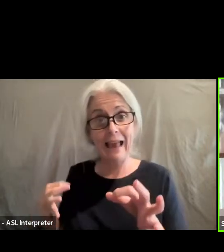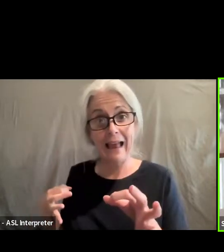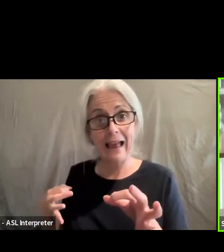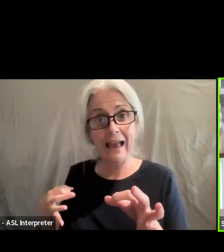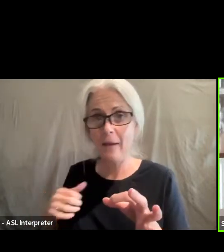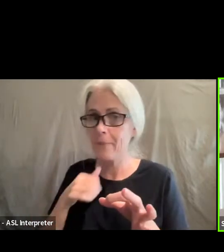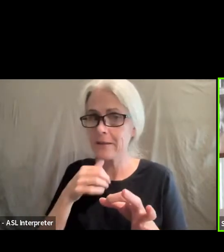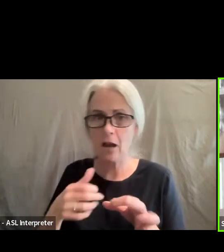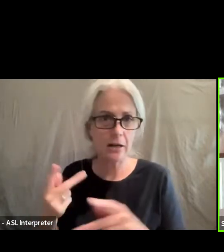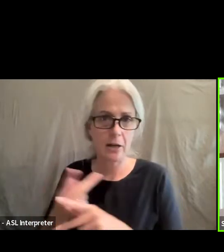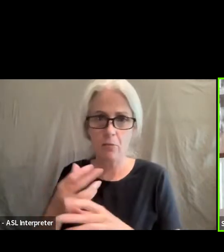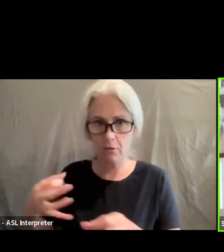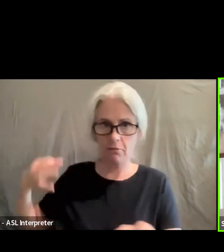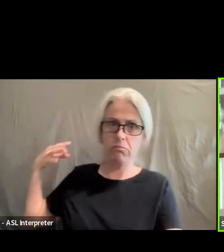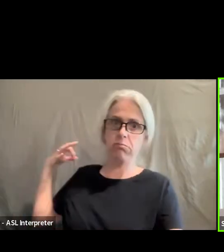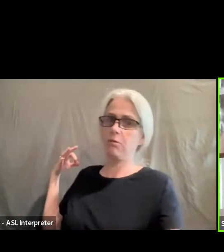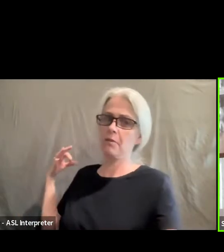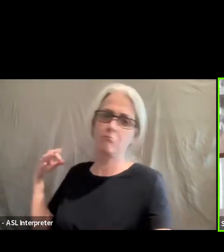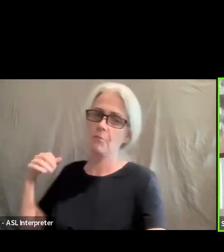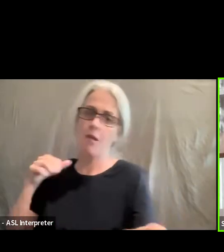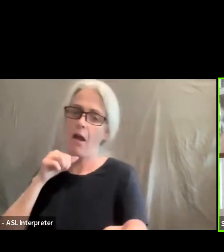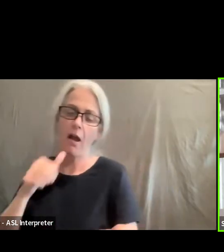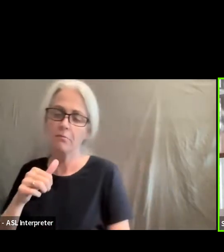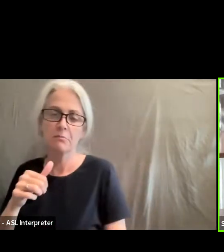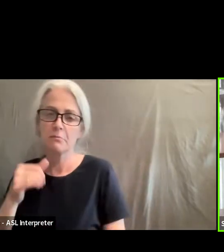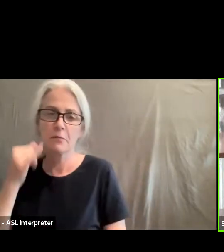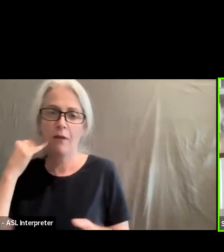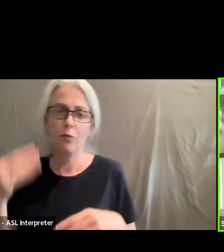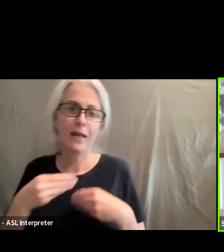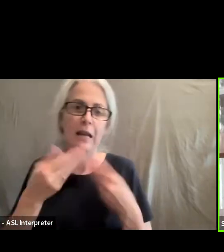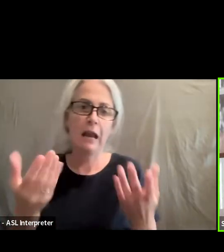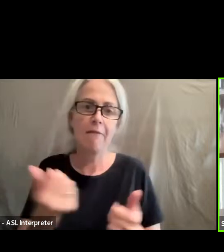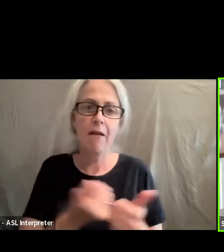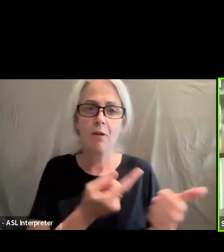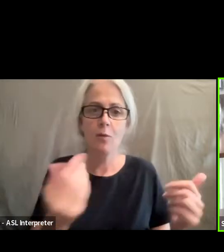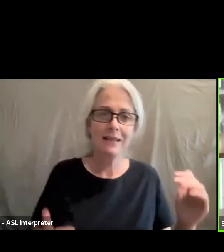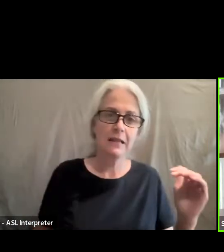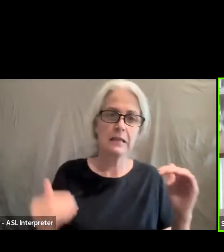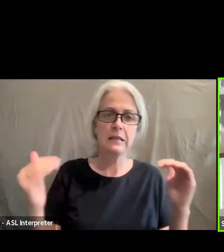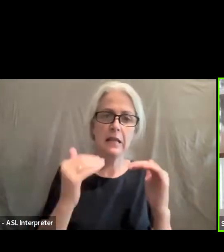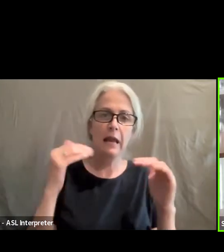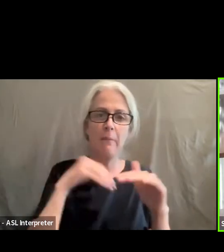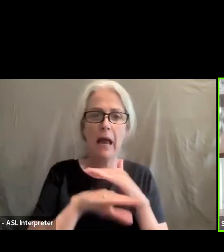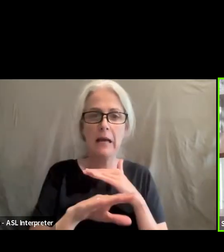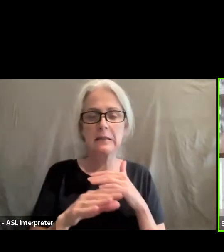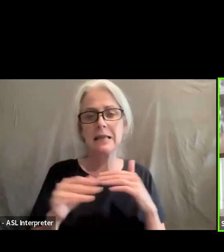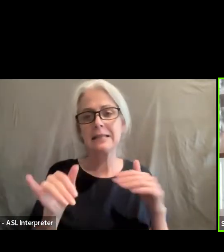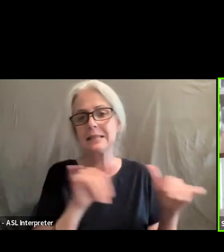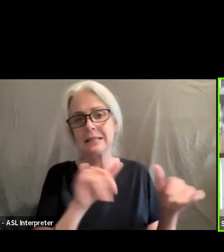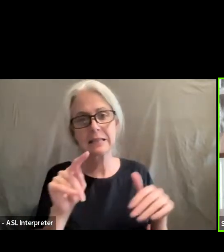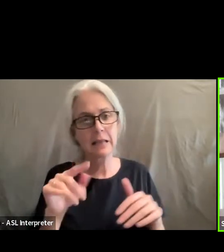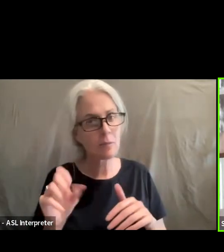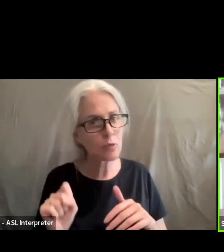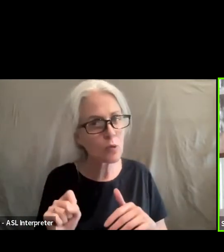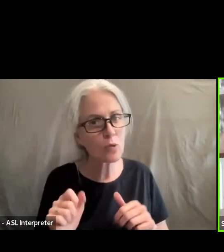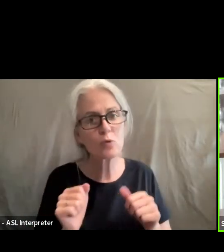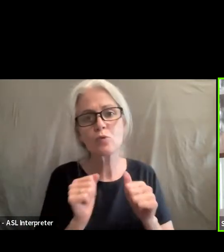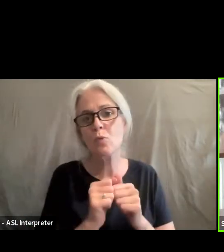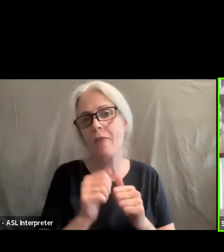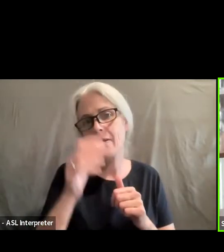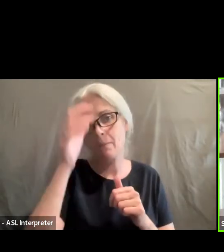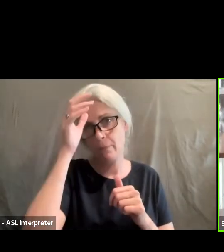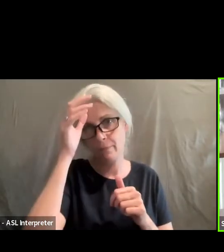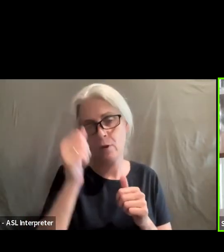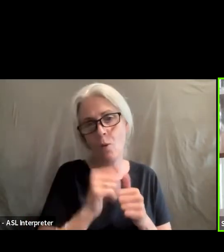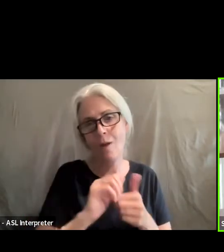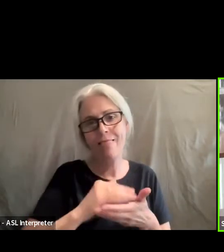get wider because of making sure every student has the same level of access, same tools with at least a Chromebook